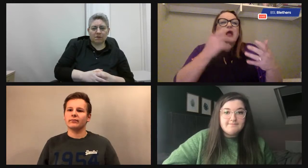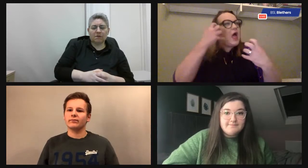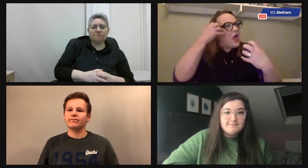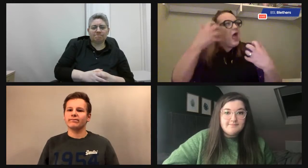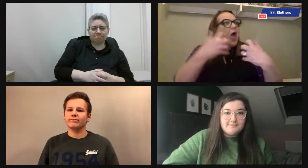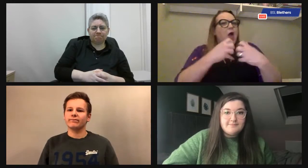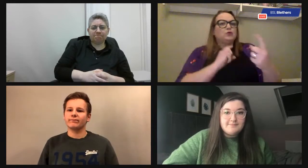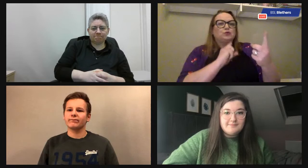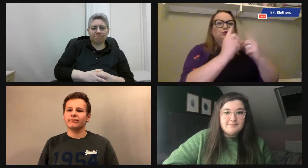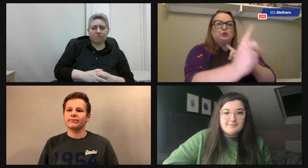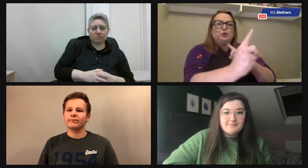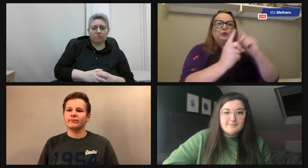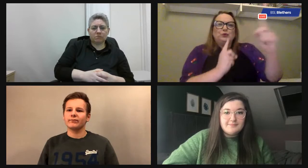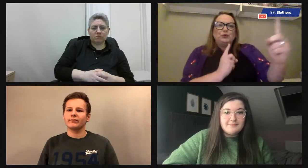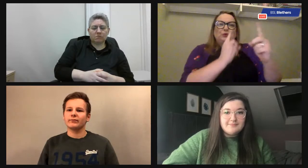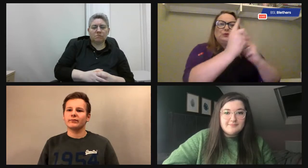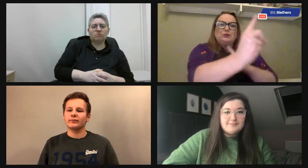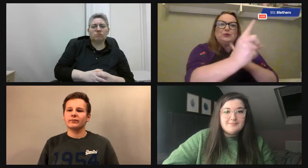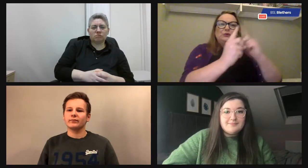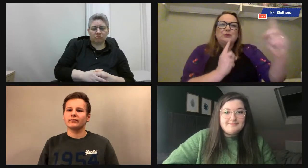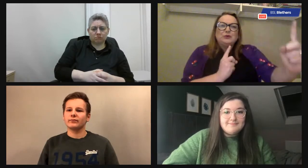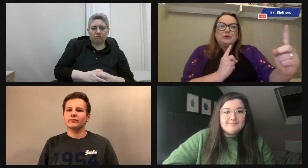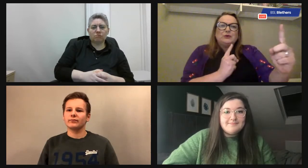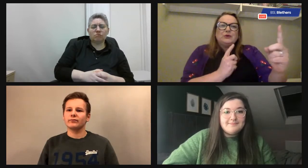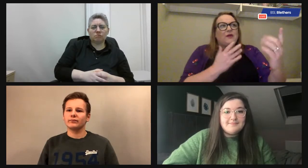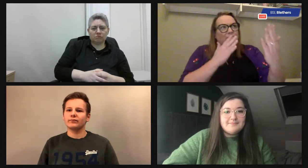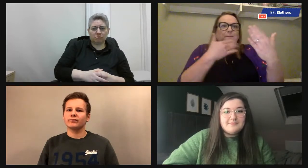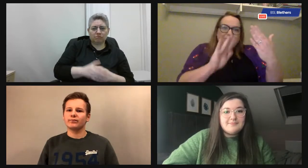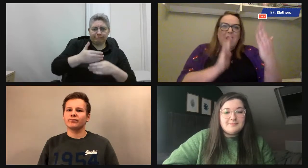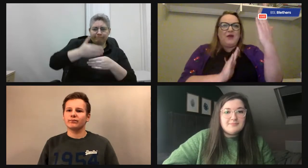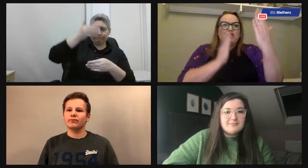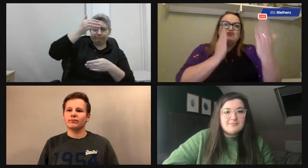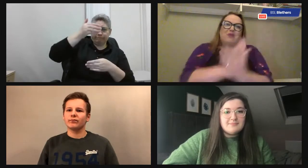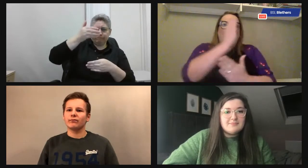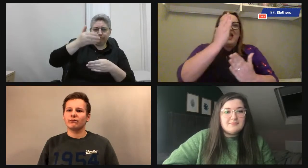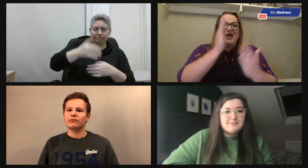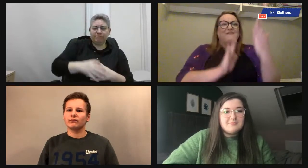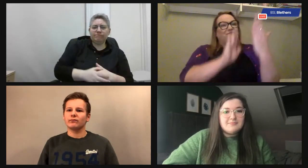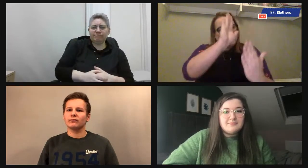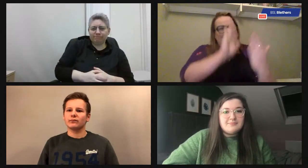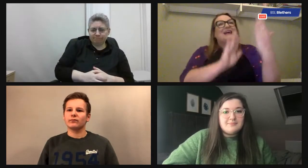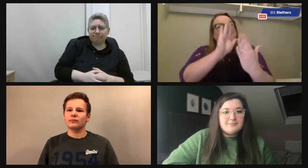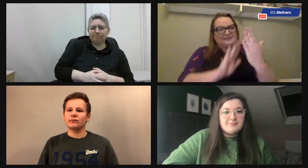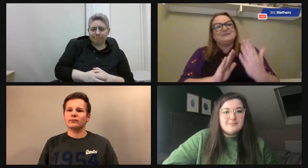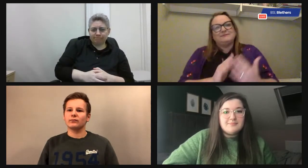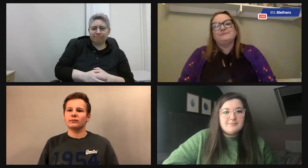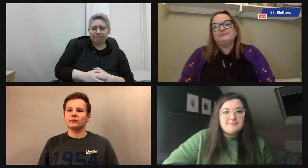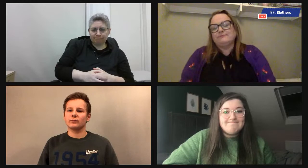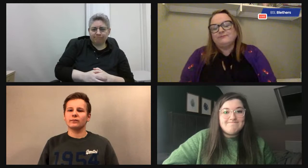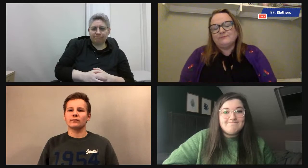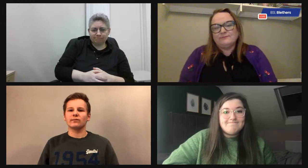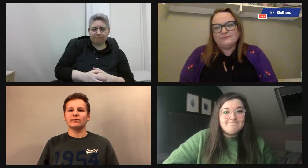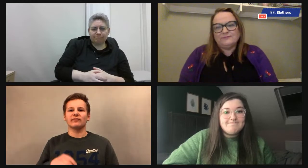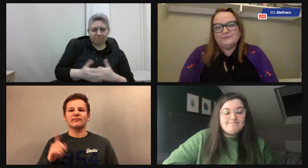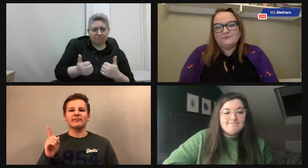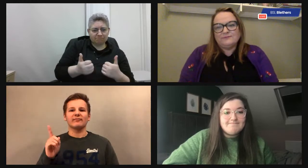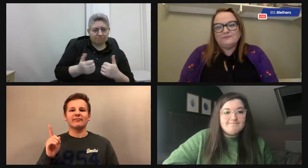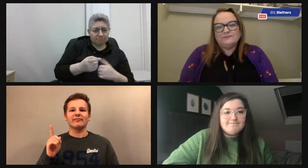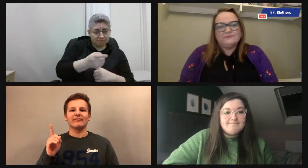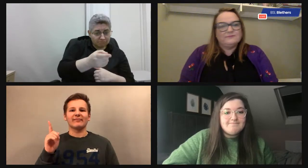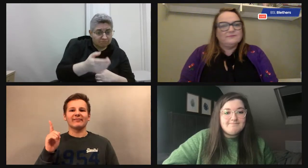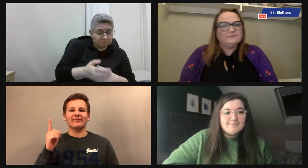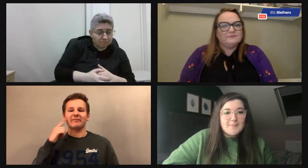express how you're not happy and look at solutions, having a kind of dialogue rather than having Rather this, than hiding behind that